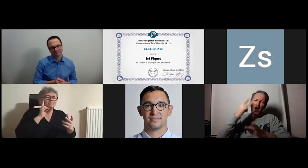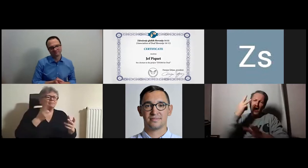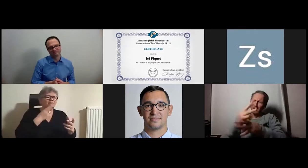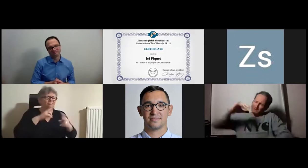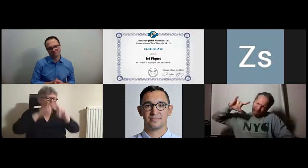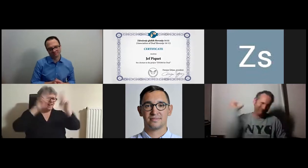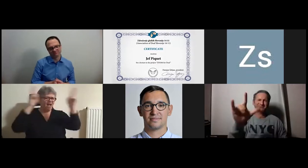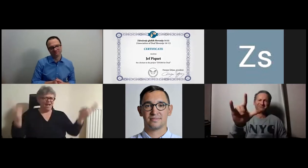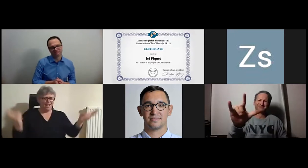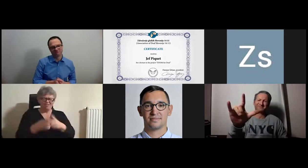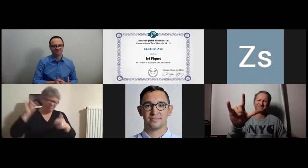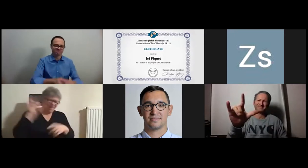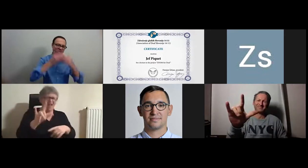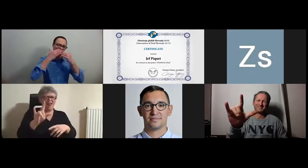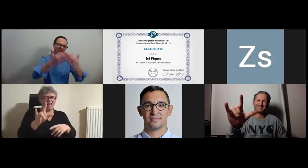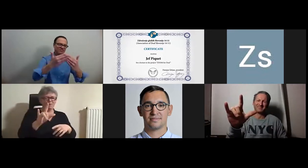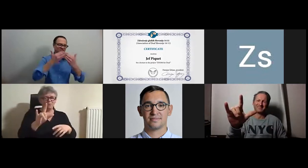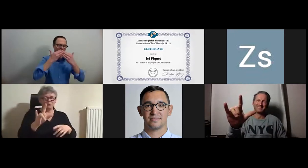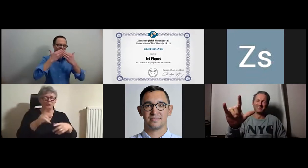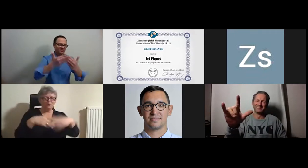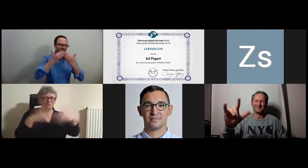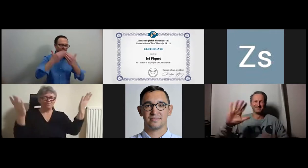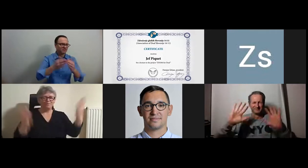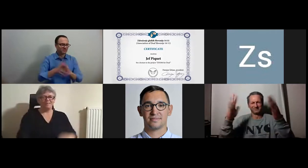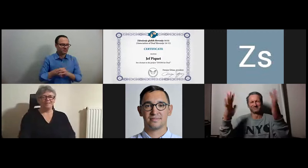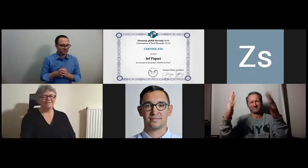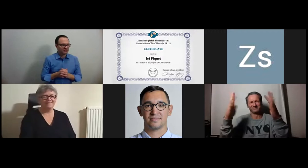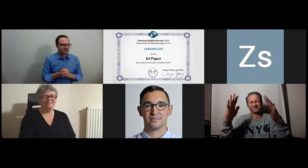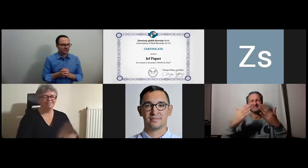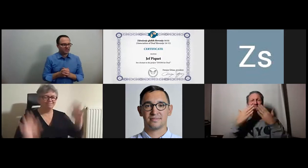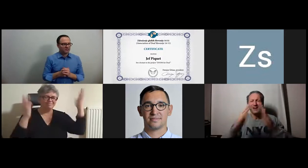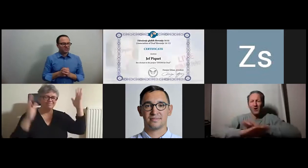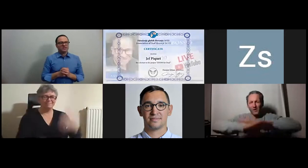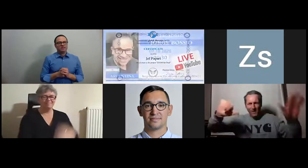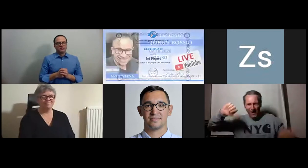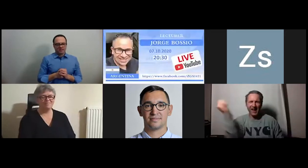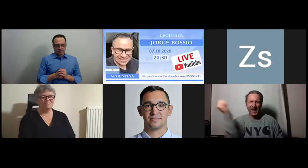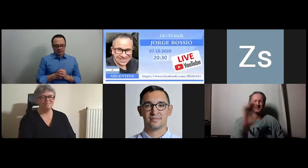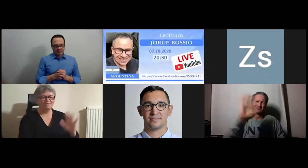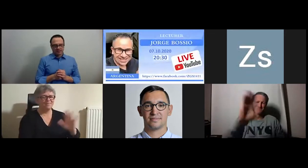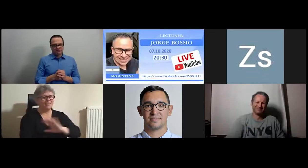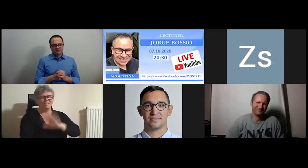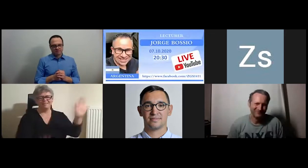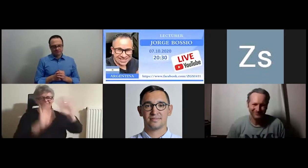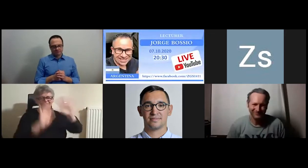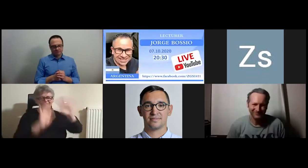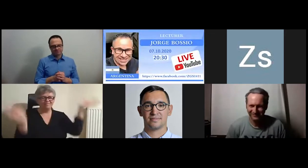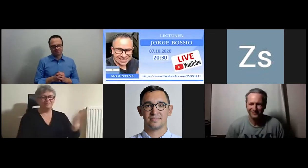would be great to bring the youth and give them a platform. Thank you. Thank you, Jeff.